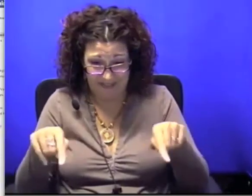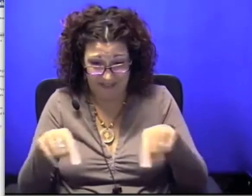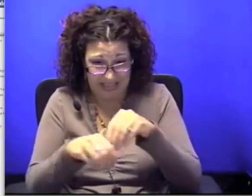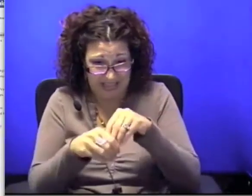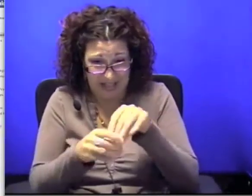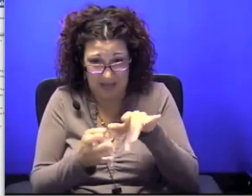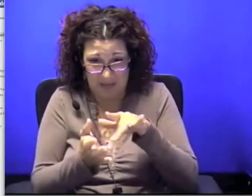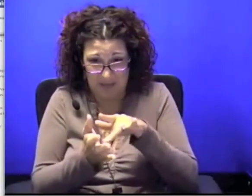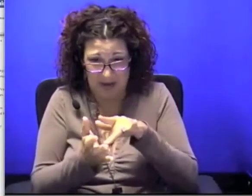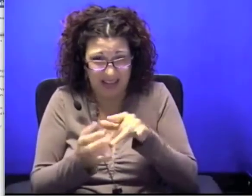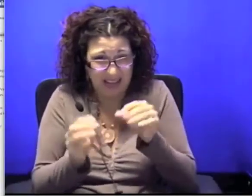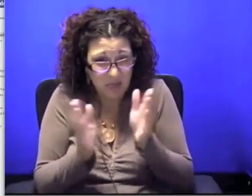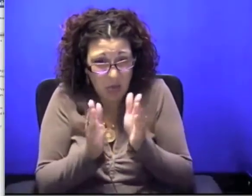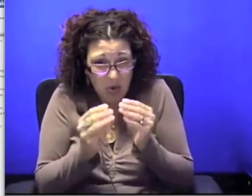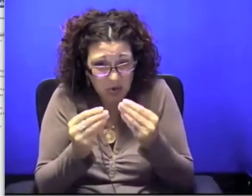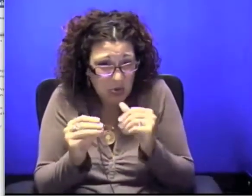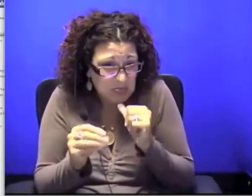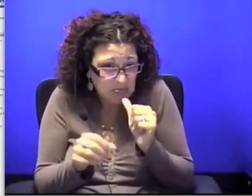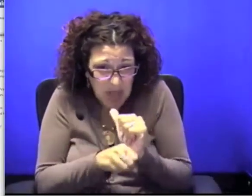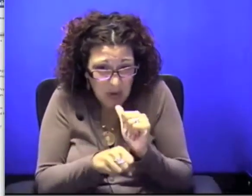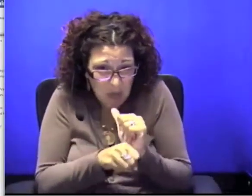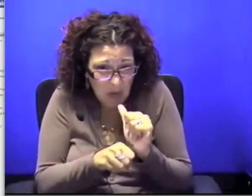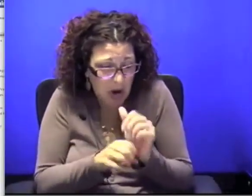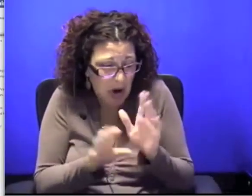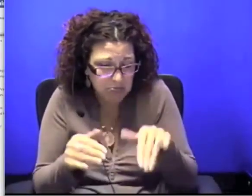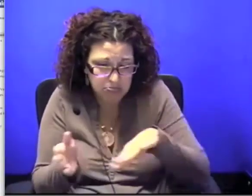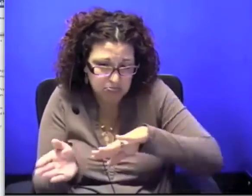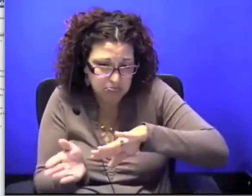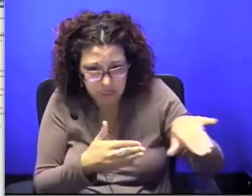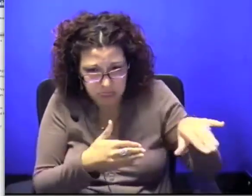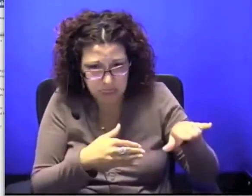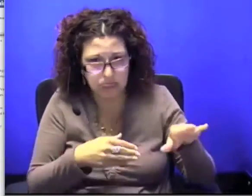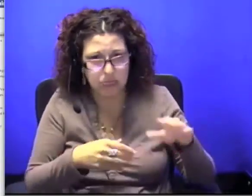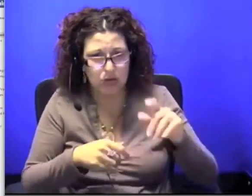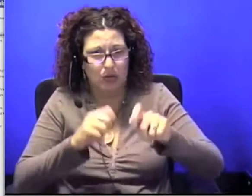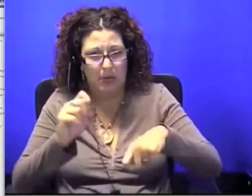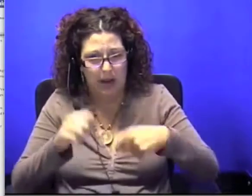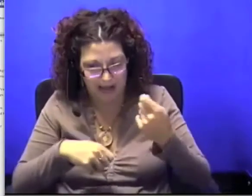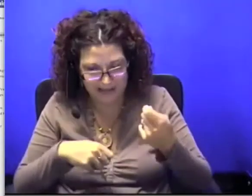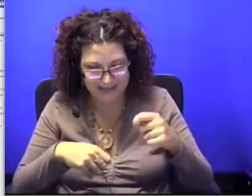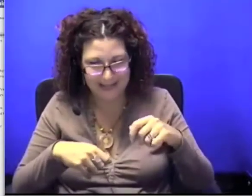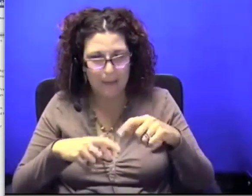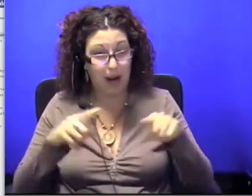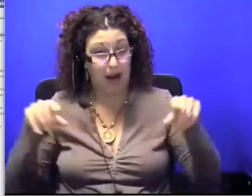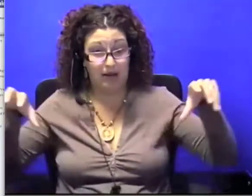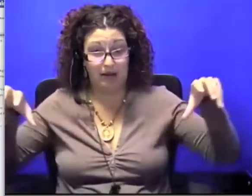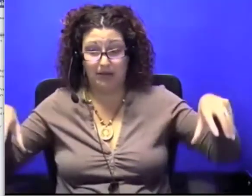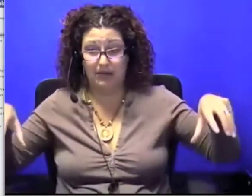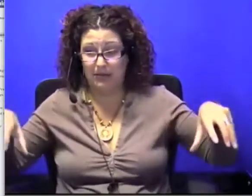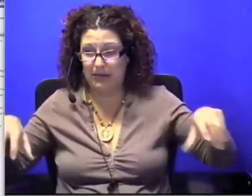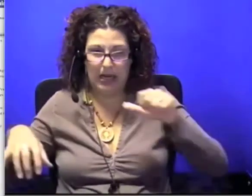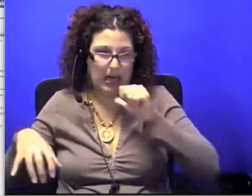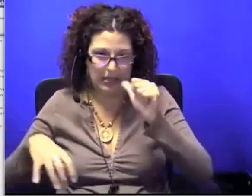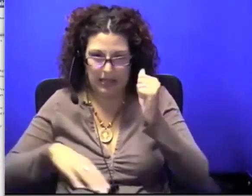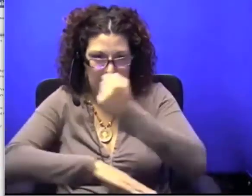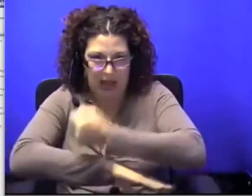boutiques on the inside, it's no big deal. We just fold that one. We've made a lot of money from it, but the company doesn't collapse, right?